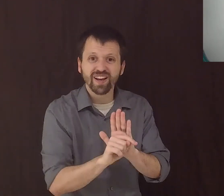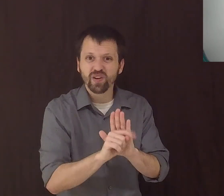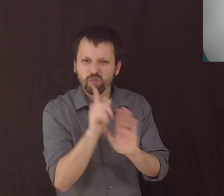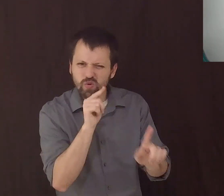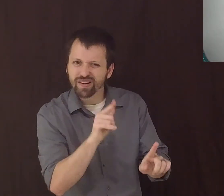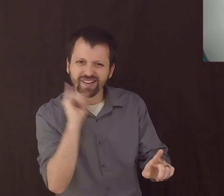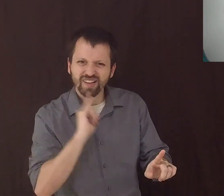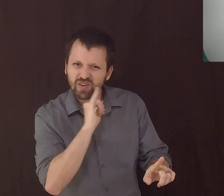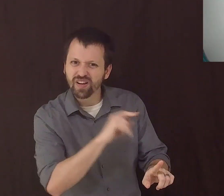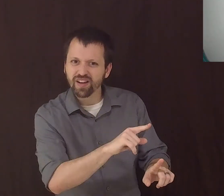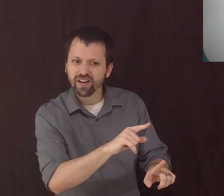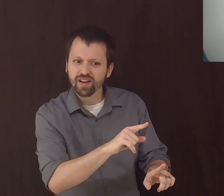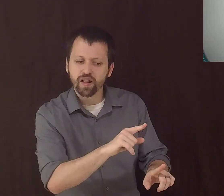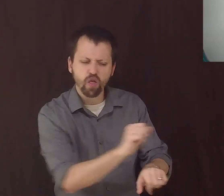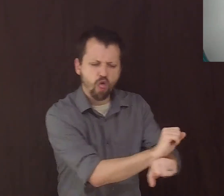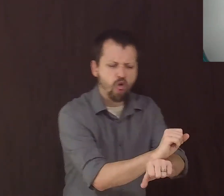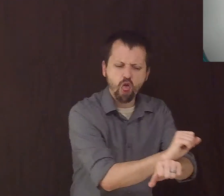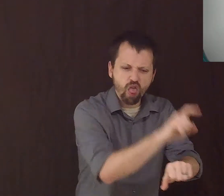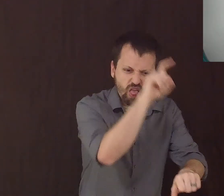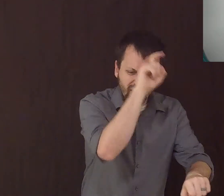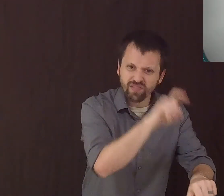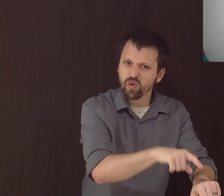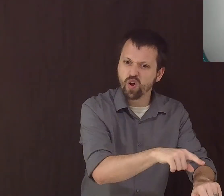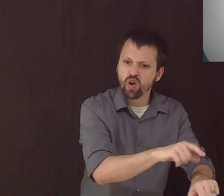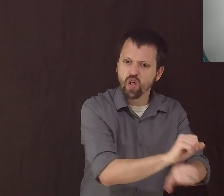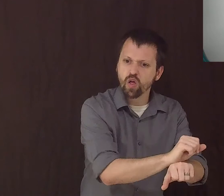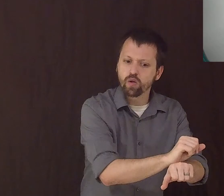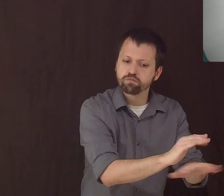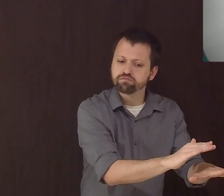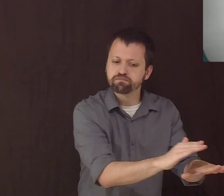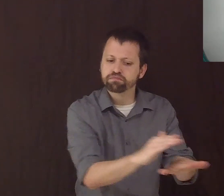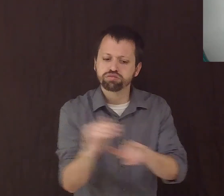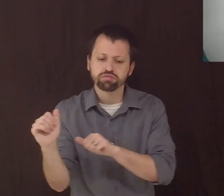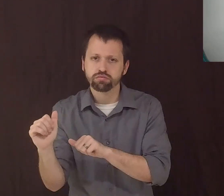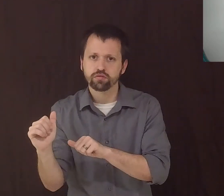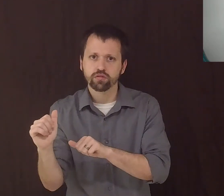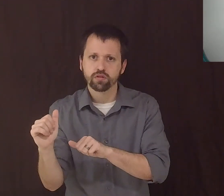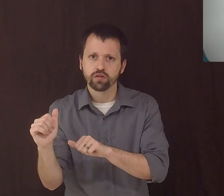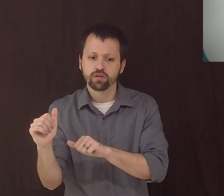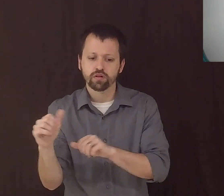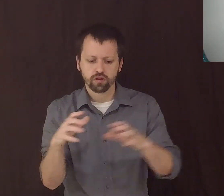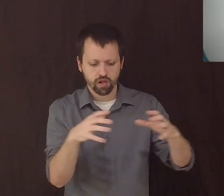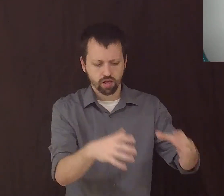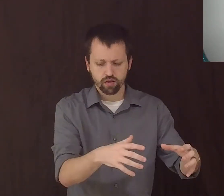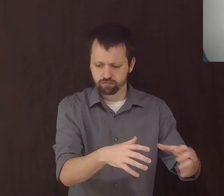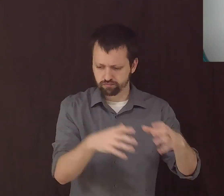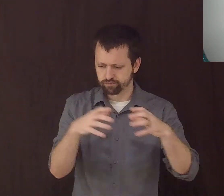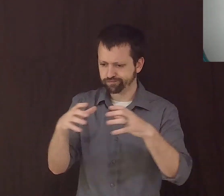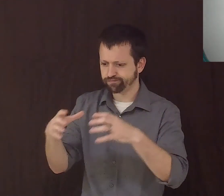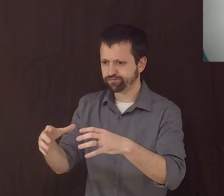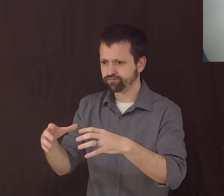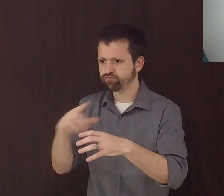Israel, they left the slavery of Egypt. And when they left Egypt land, they were taken